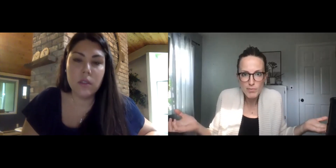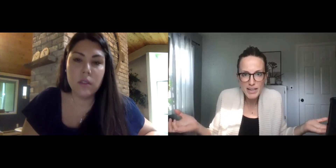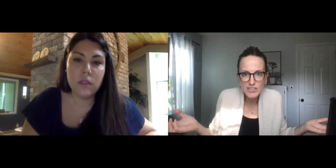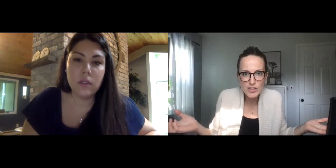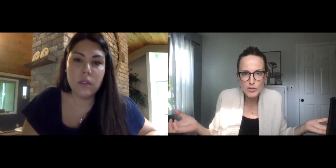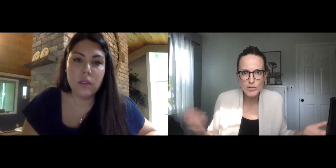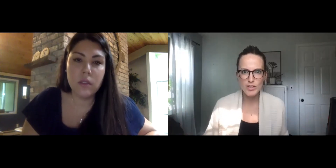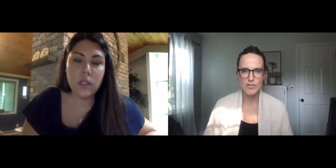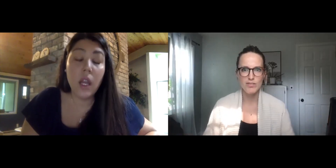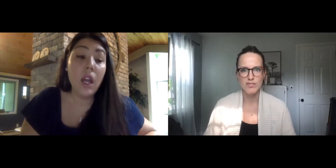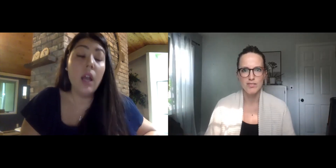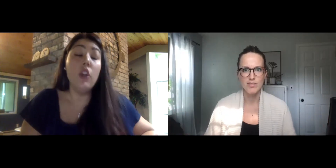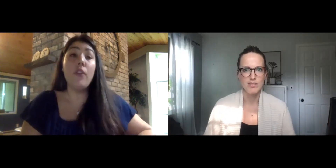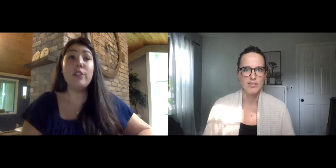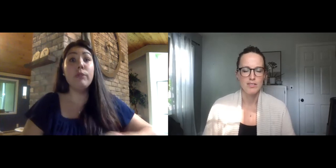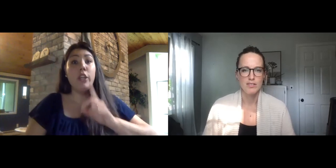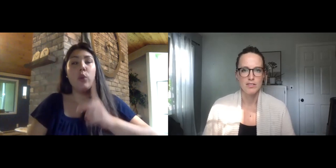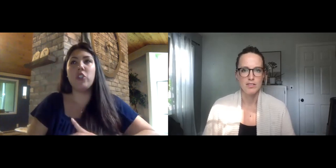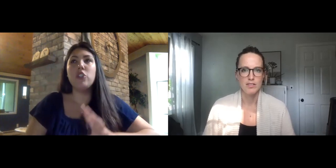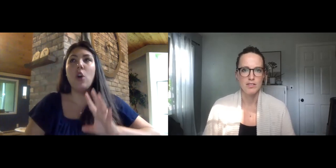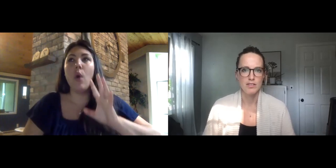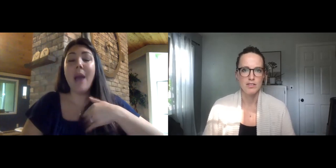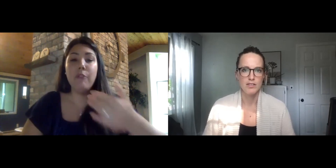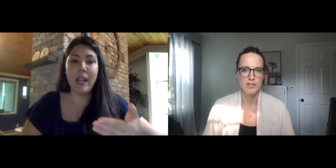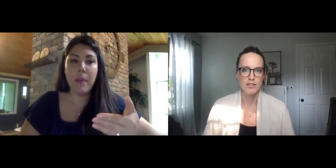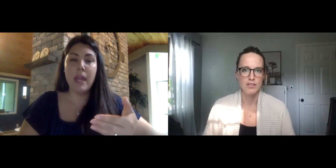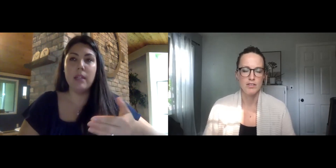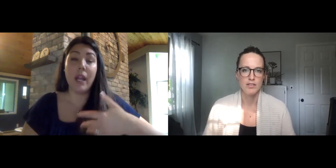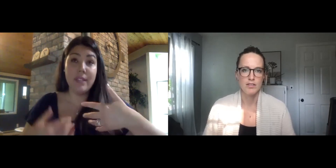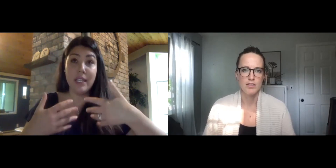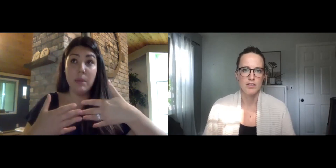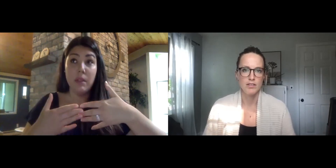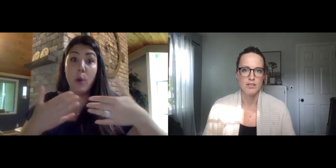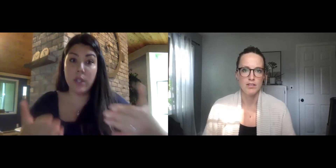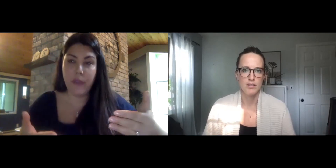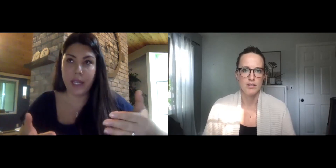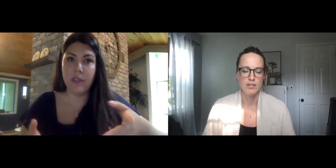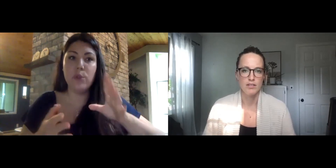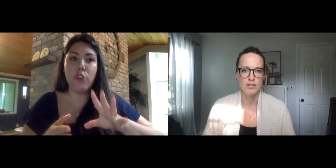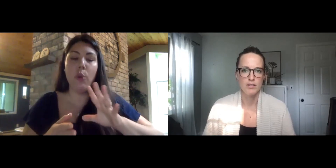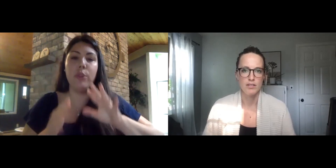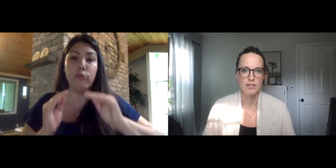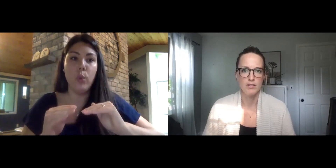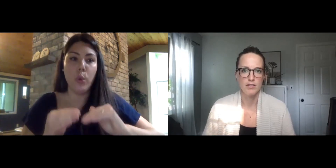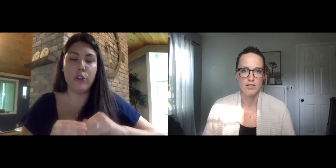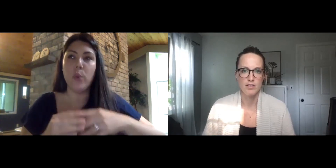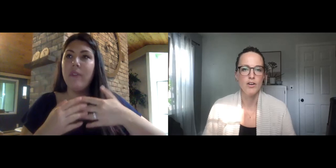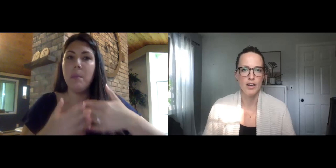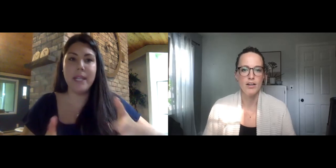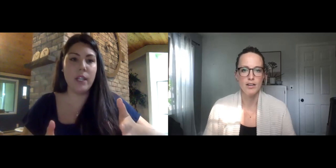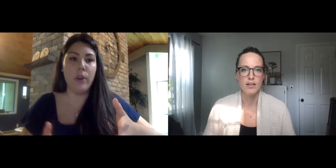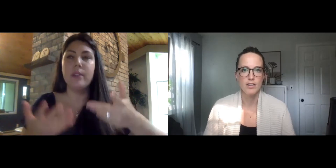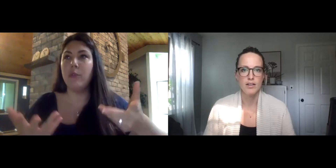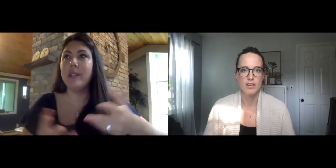from the beginning too? Or what do you? No, that's a really good question. So I would recommend, what I've seen to be the most effective is to start with the root word. So whatever